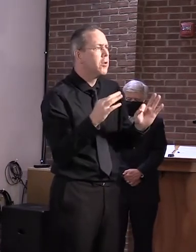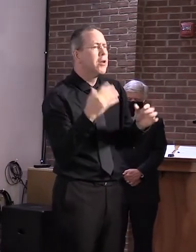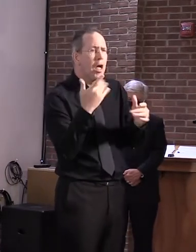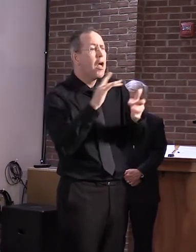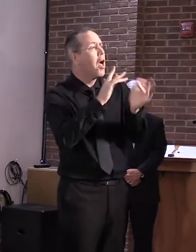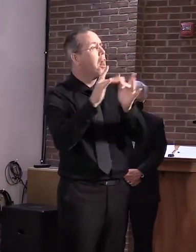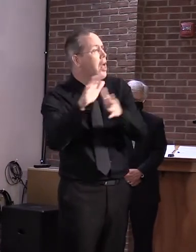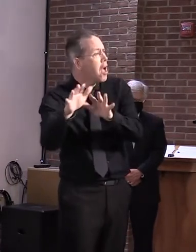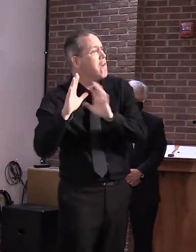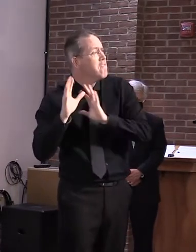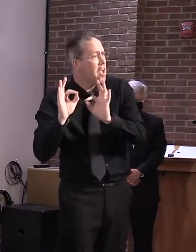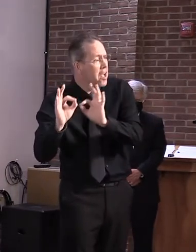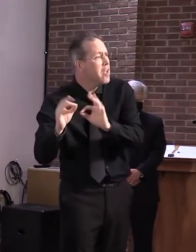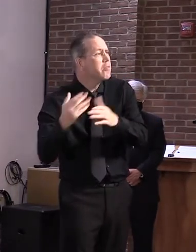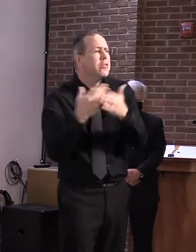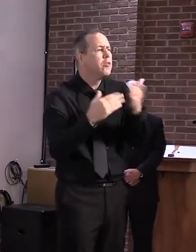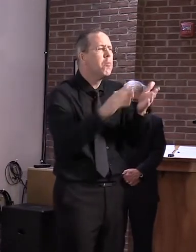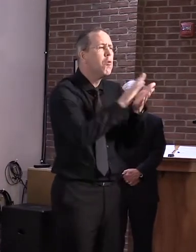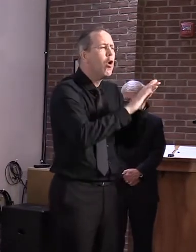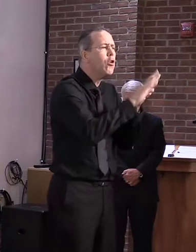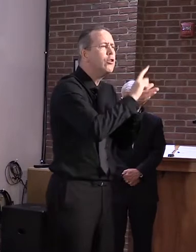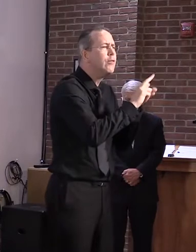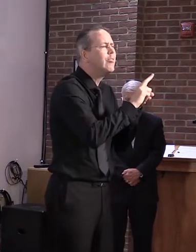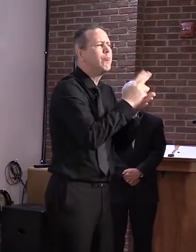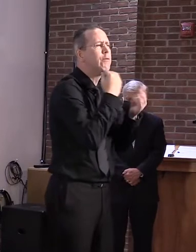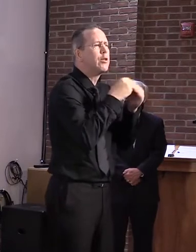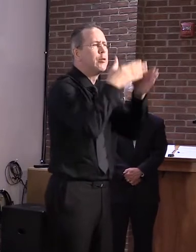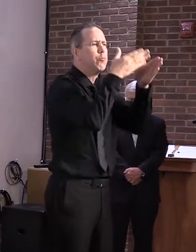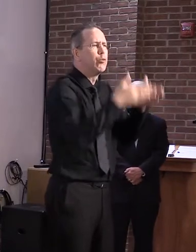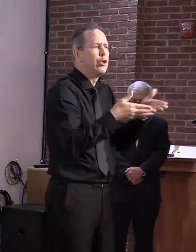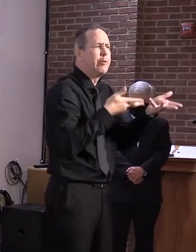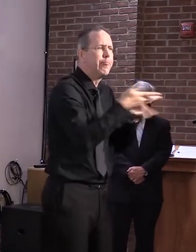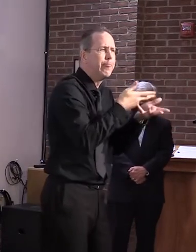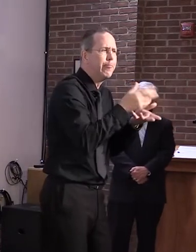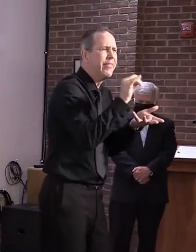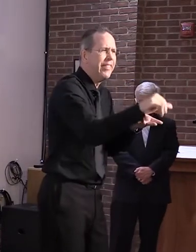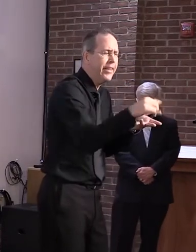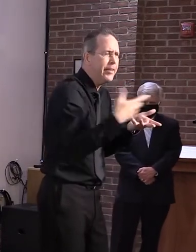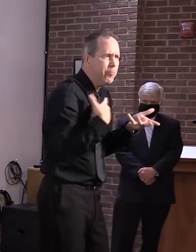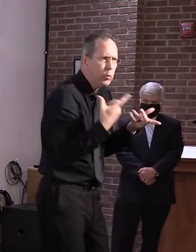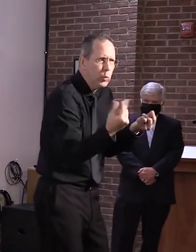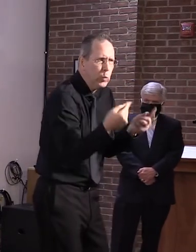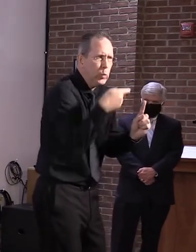though, and that's our primary objective,